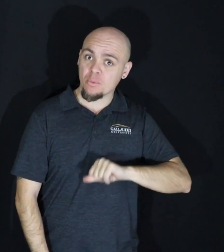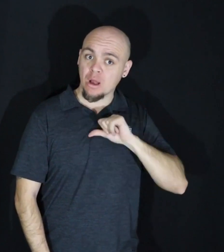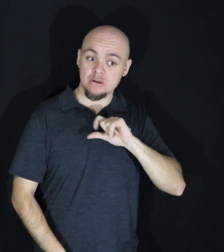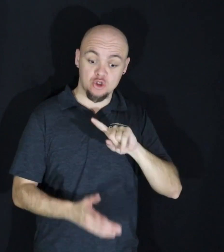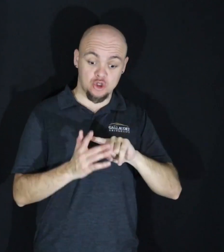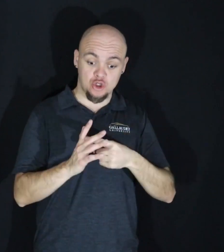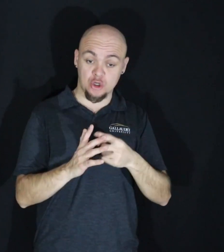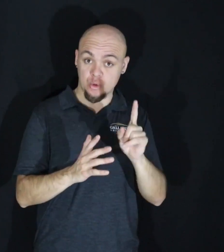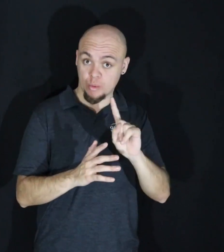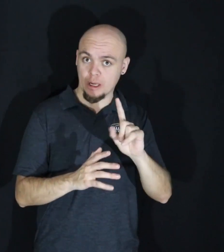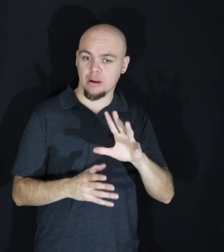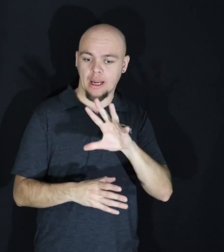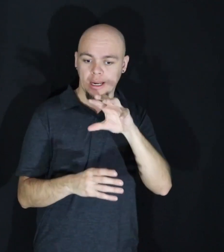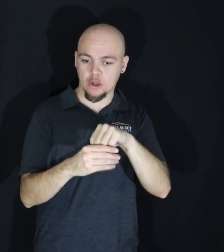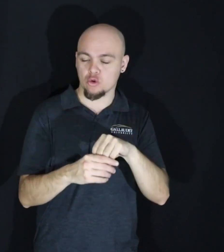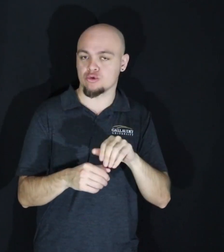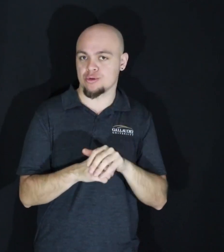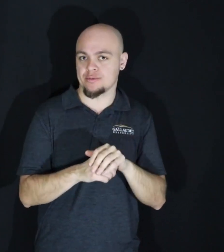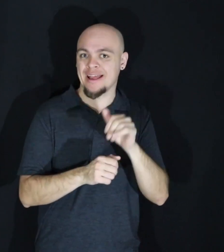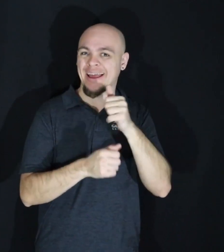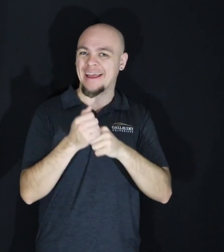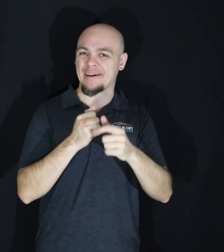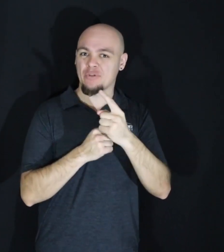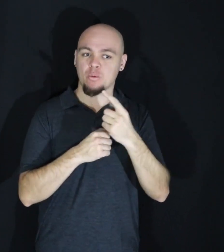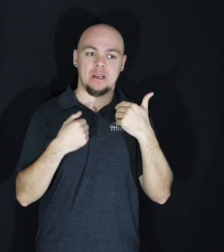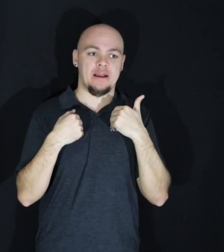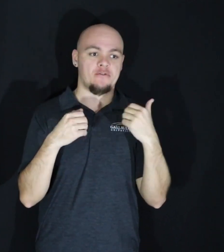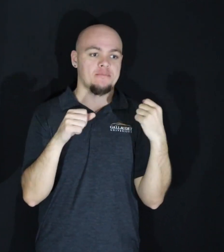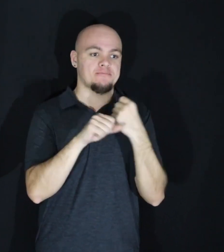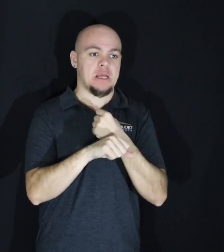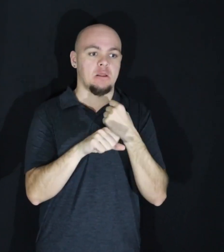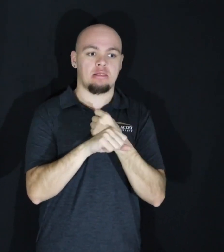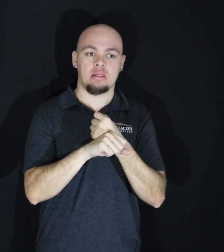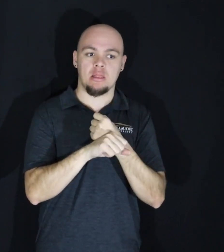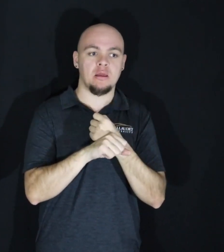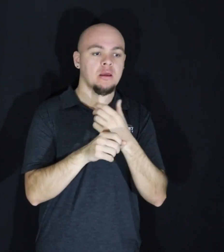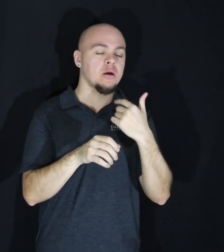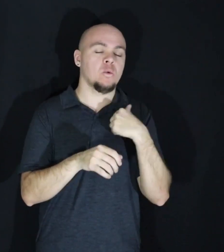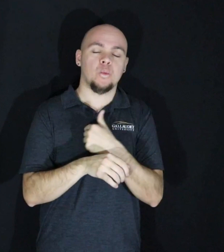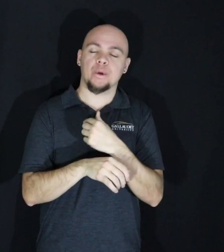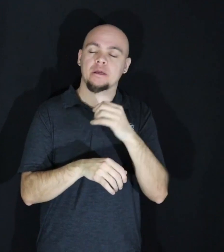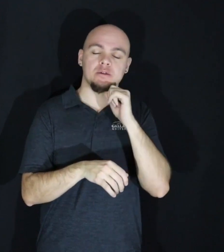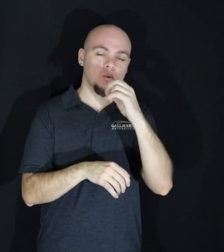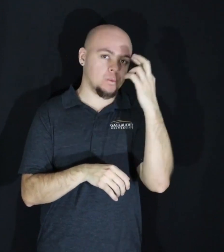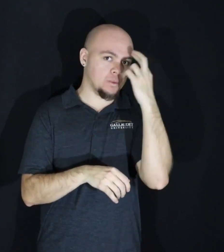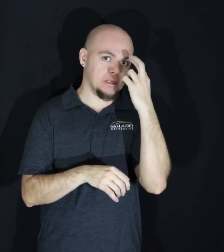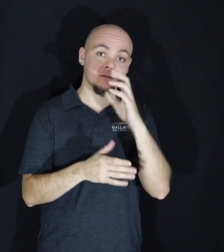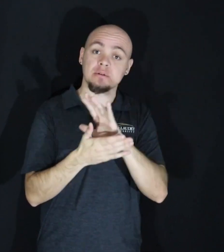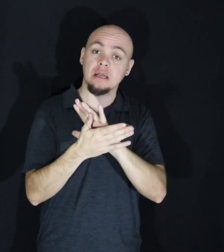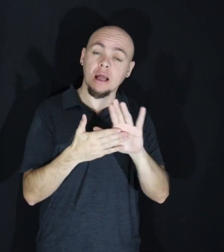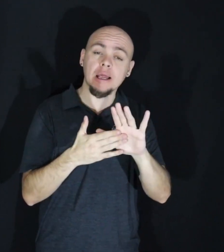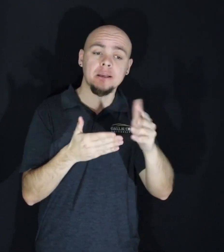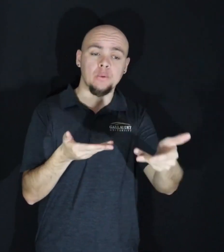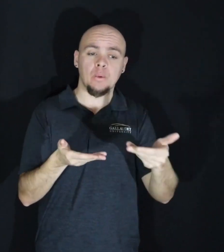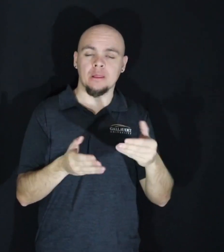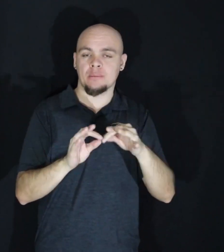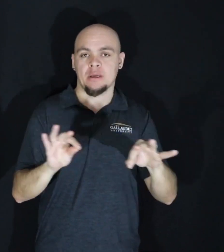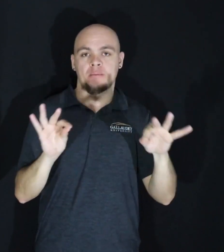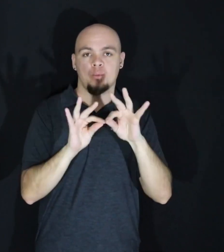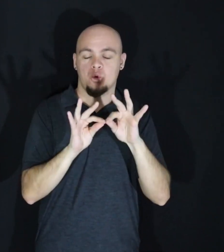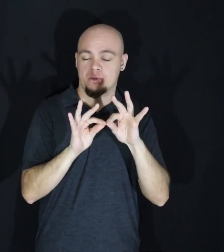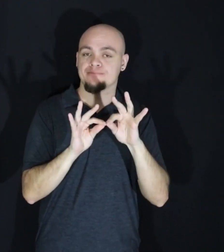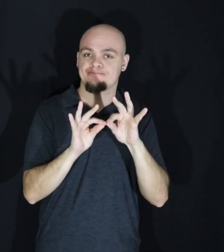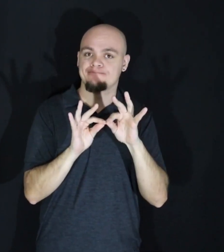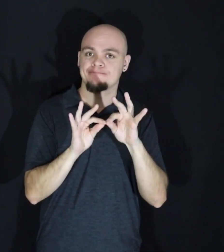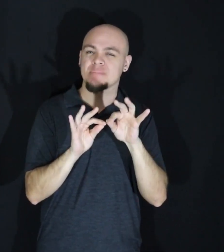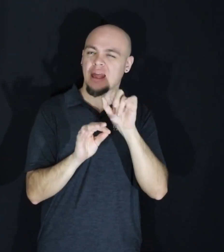inclusion. Everyone is fighting a battle we know nothing about. It is so important to be kind and welcoming. So I want